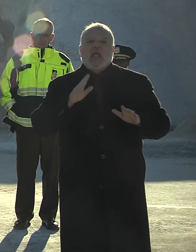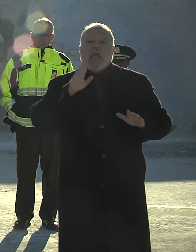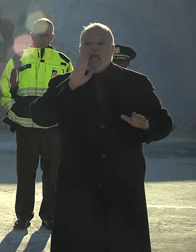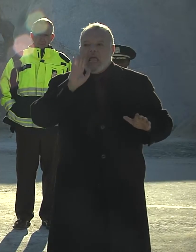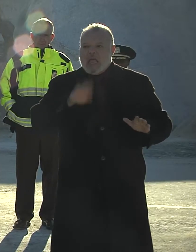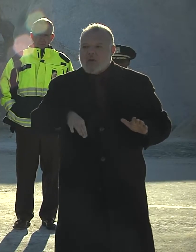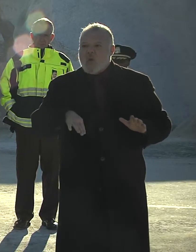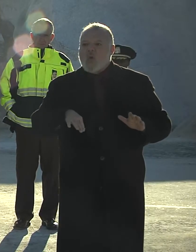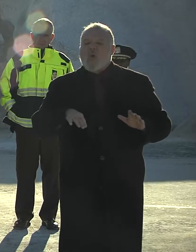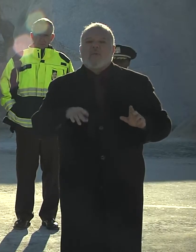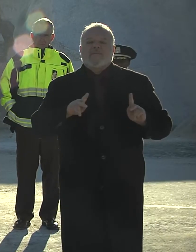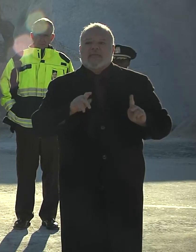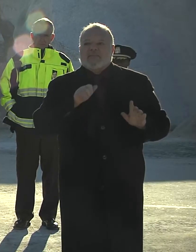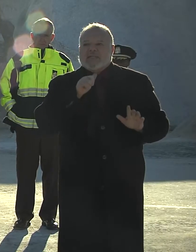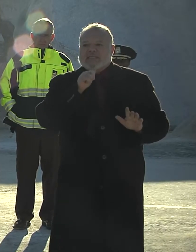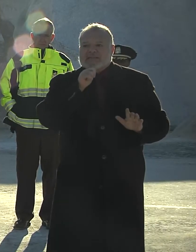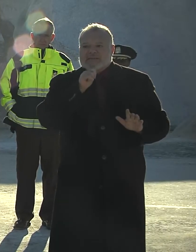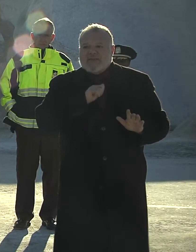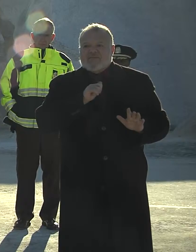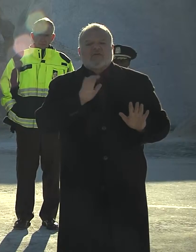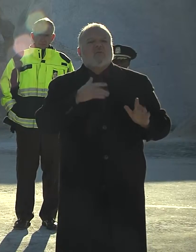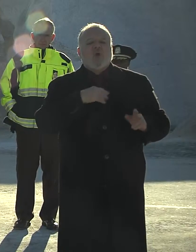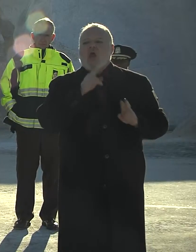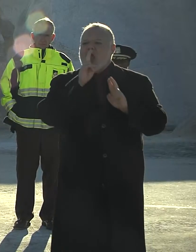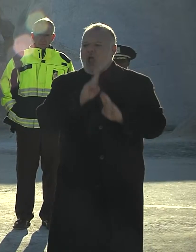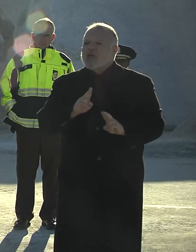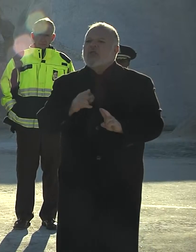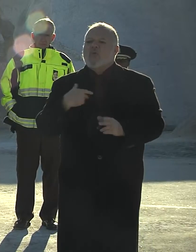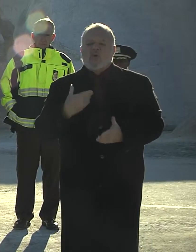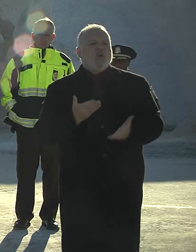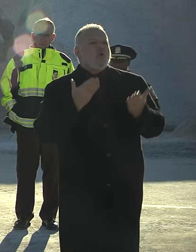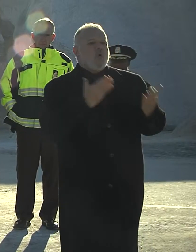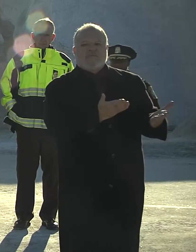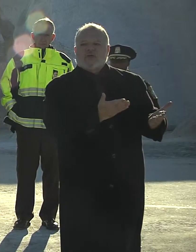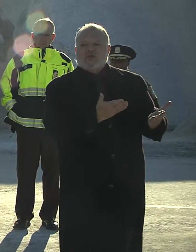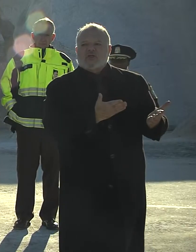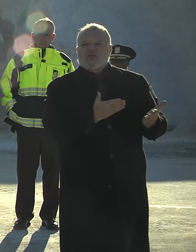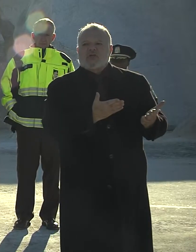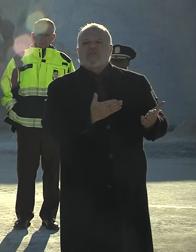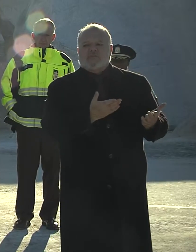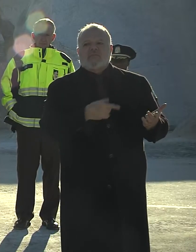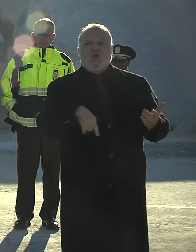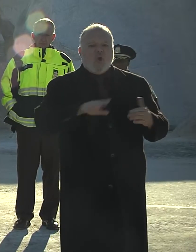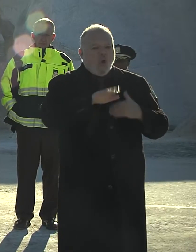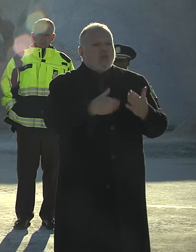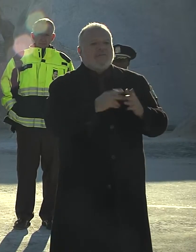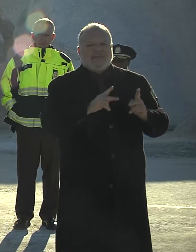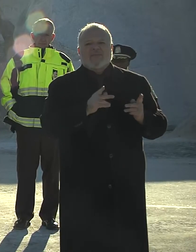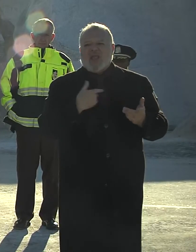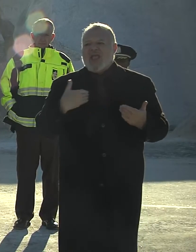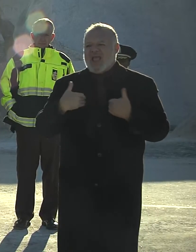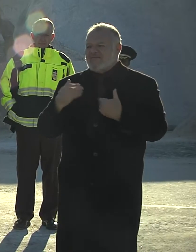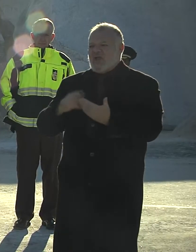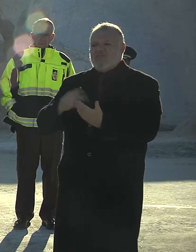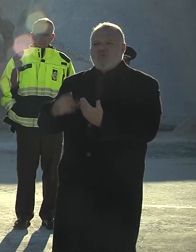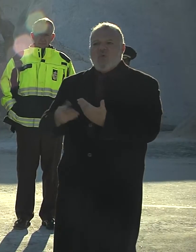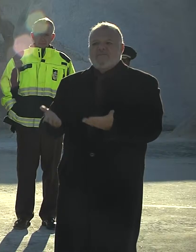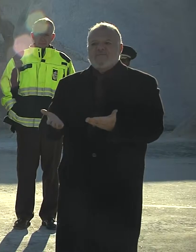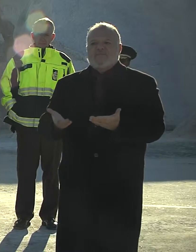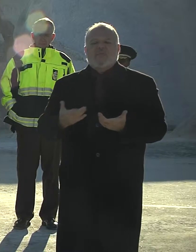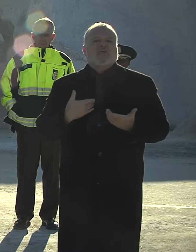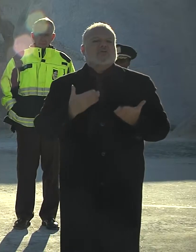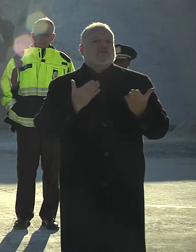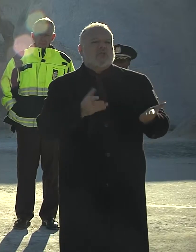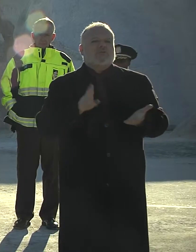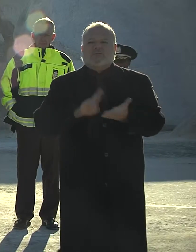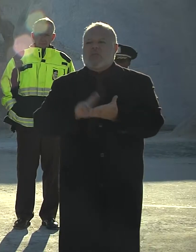be able to offer this as an important resource to all of our residents. And we hope that you will take this time to sign up. Thank